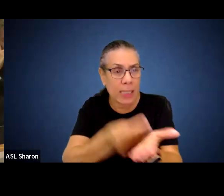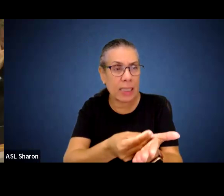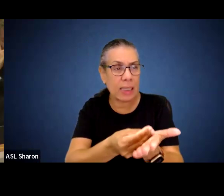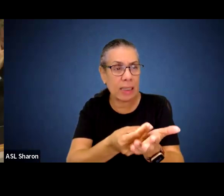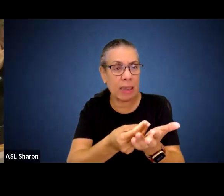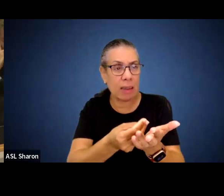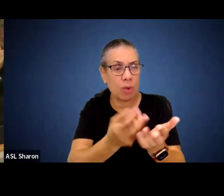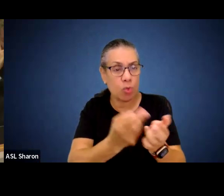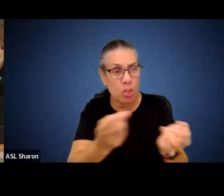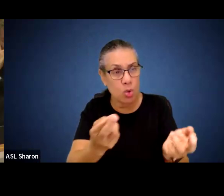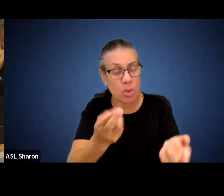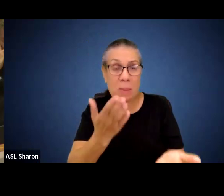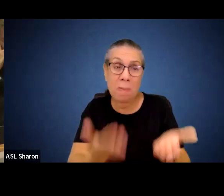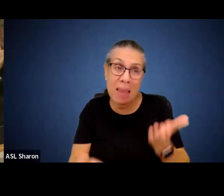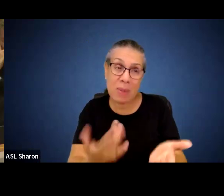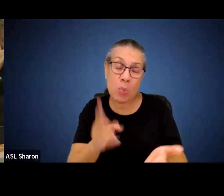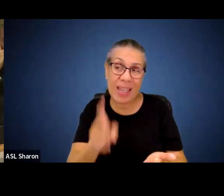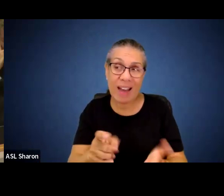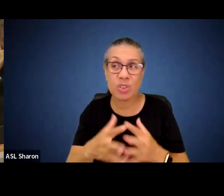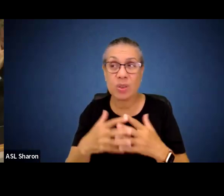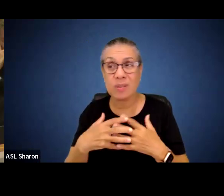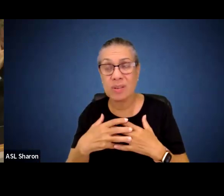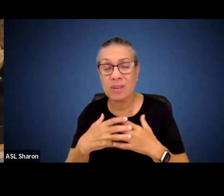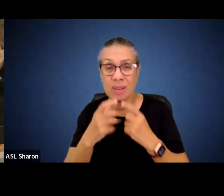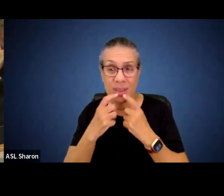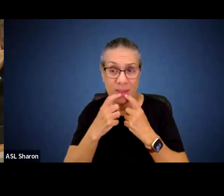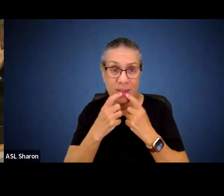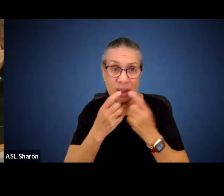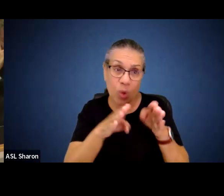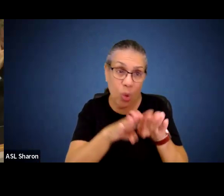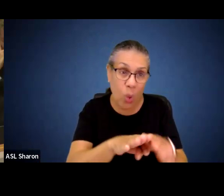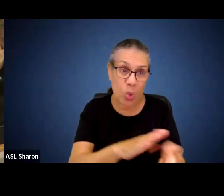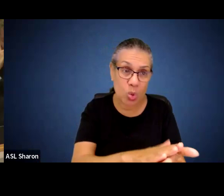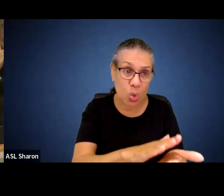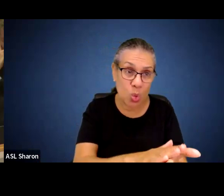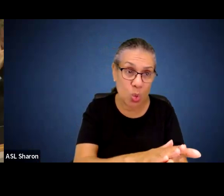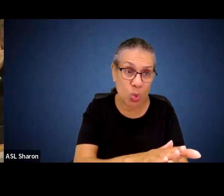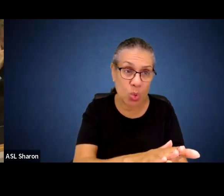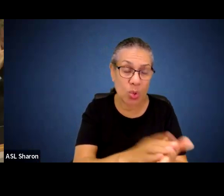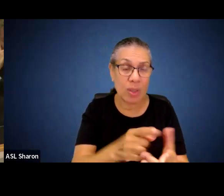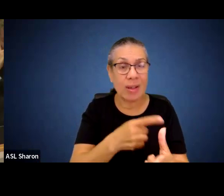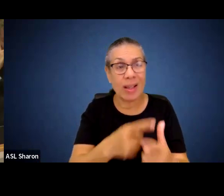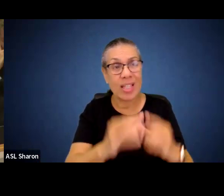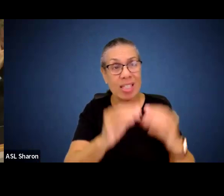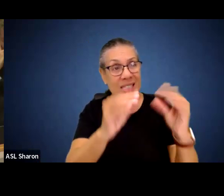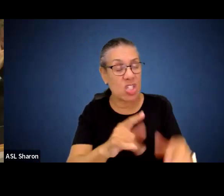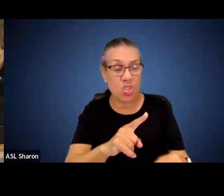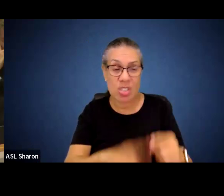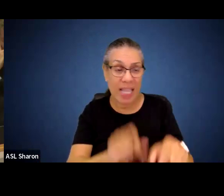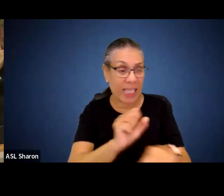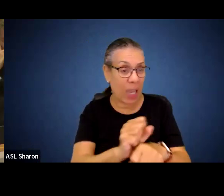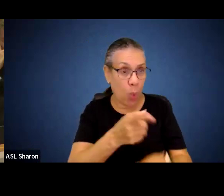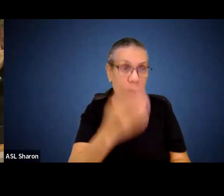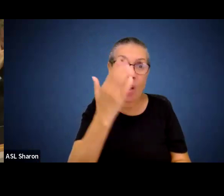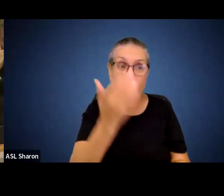may need to close school, and we may need to reassign teachers,